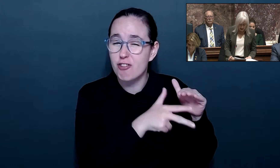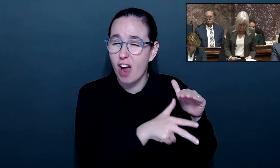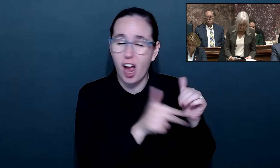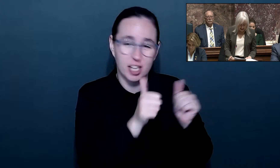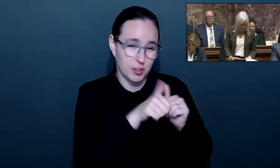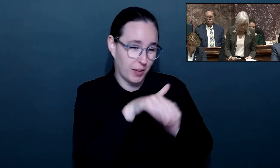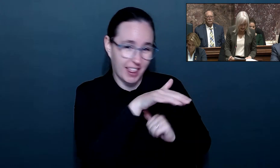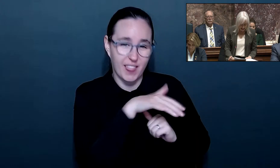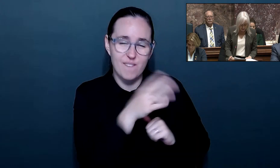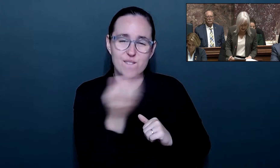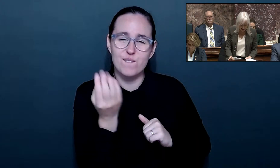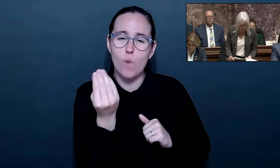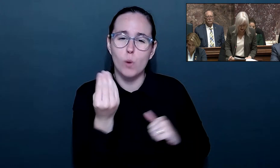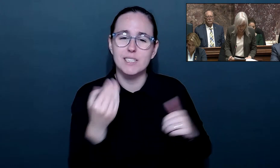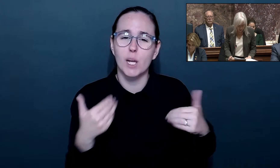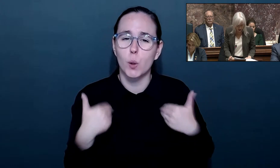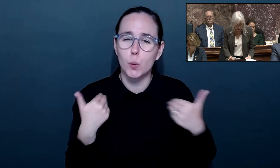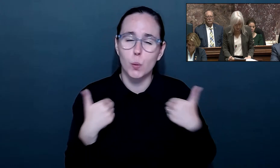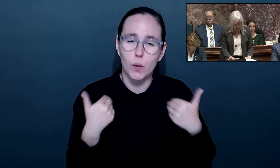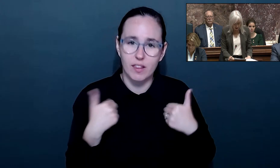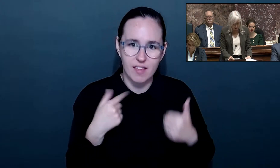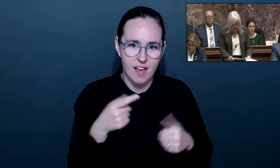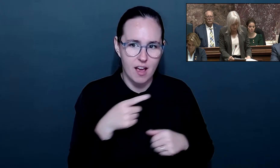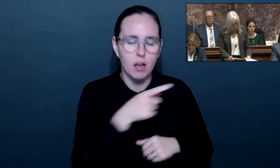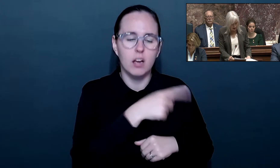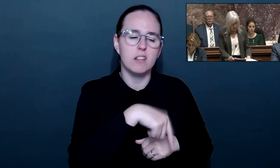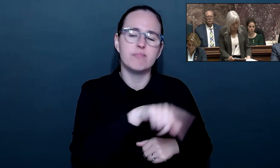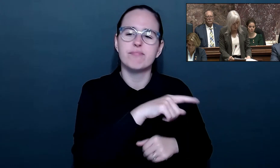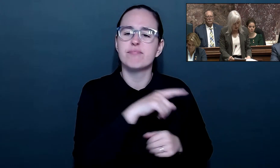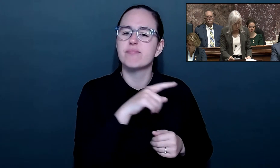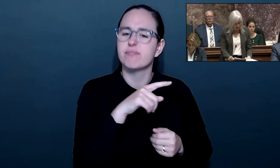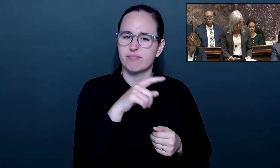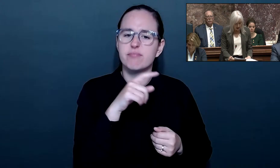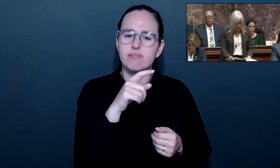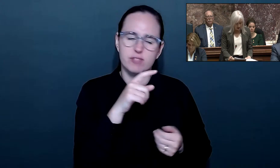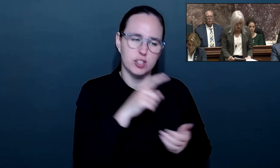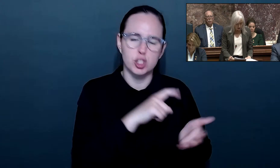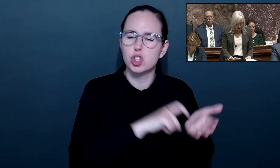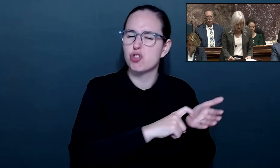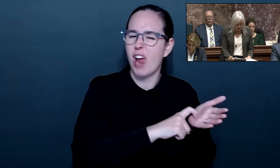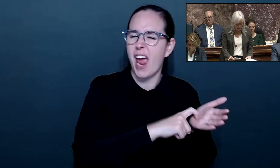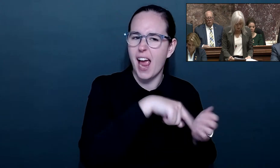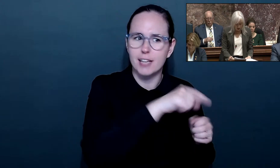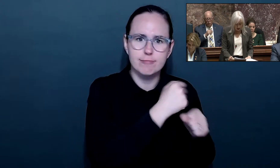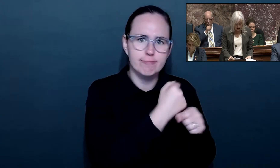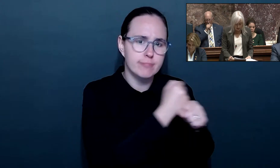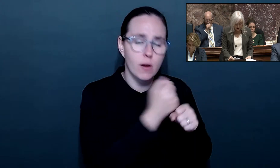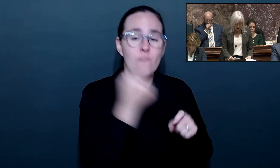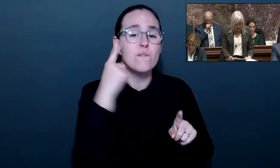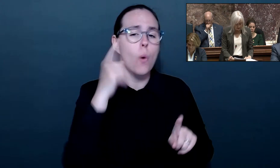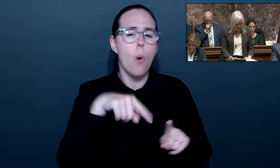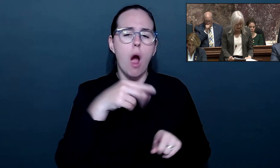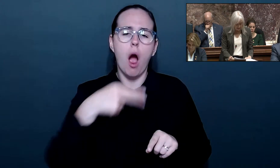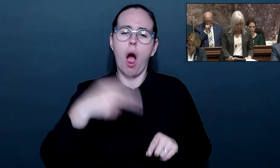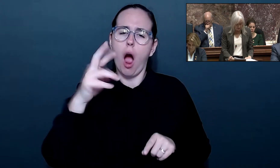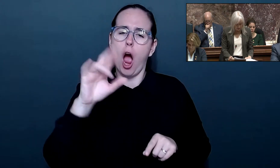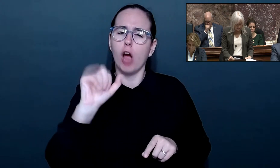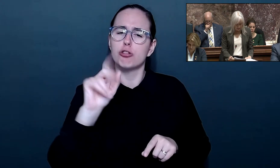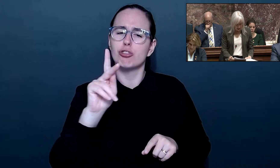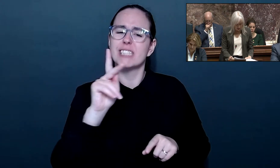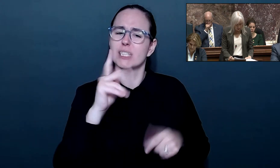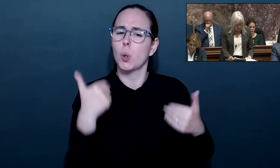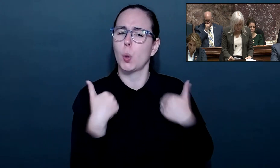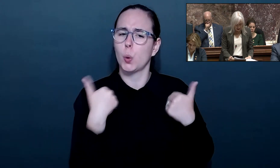sewing. After 6 months, he was approached to run his program through Robron, an alternative school option offered in Campbell